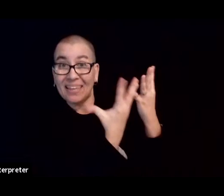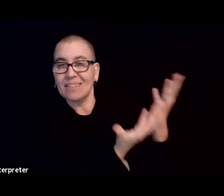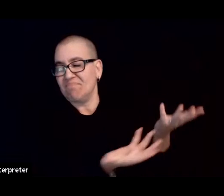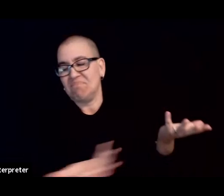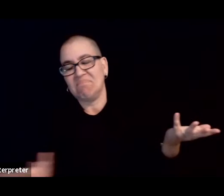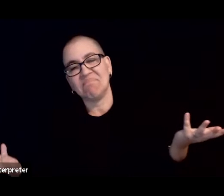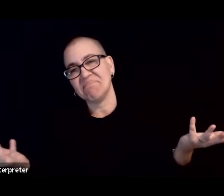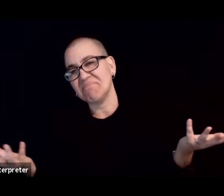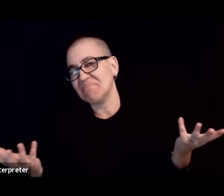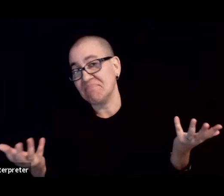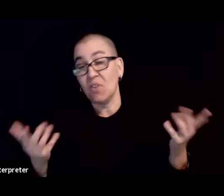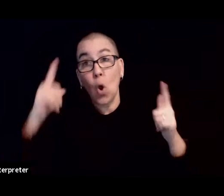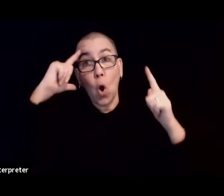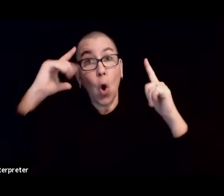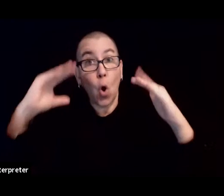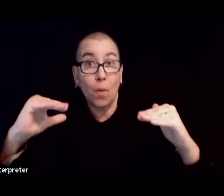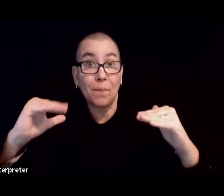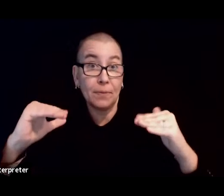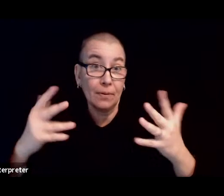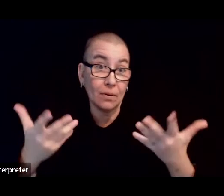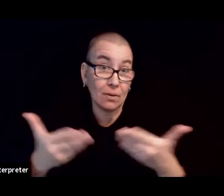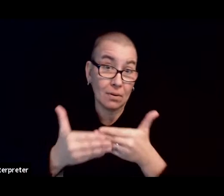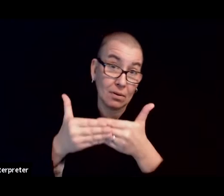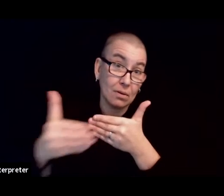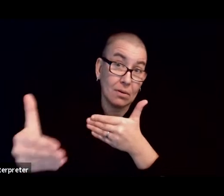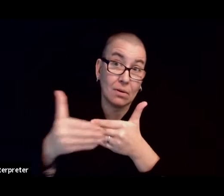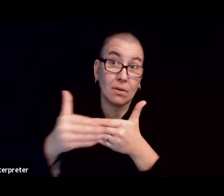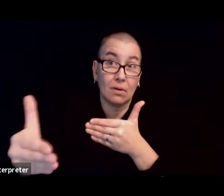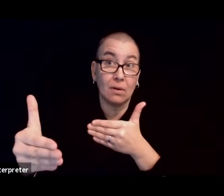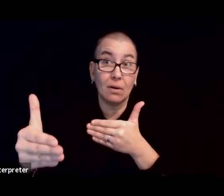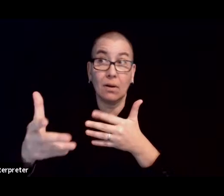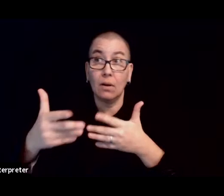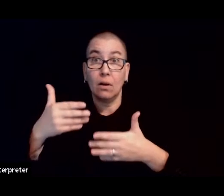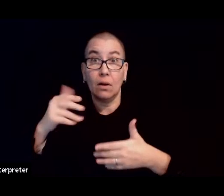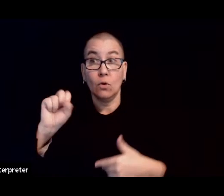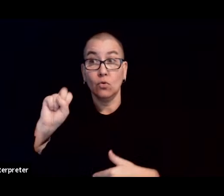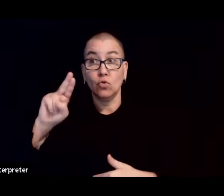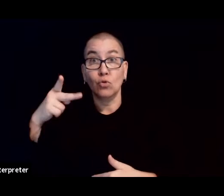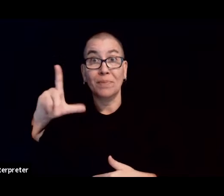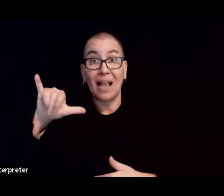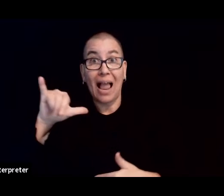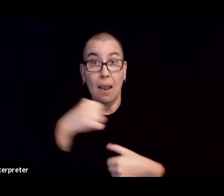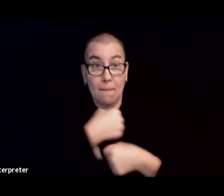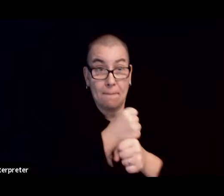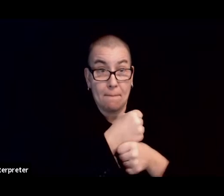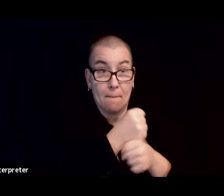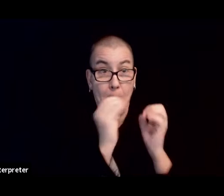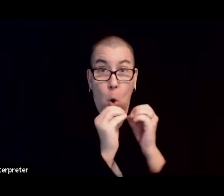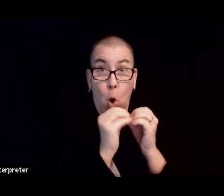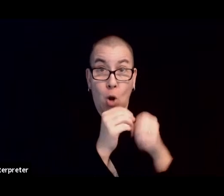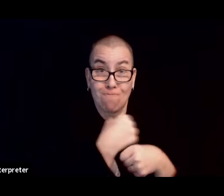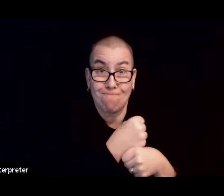the volume supply will stabilize and improve and build in these next few weeks.